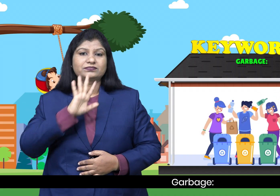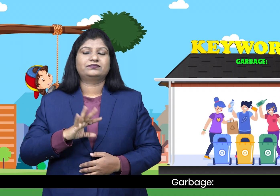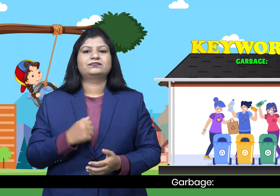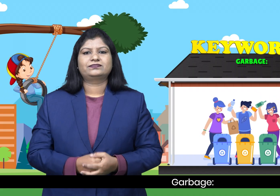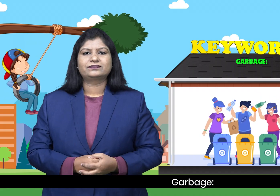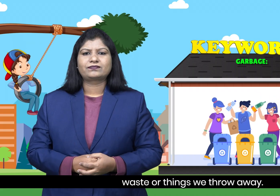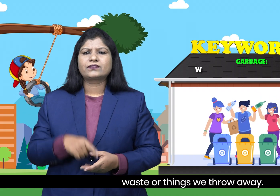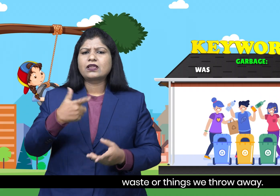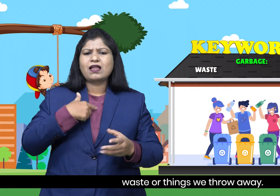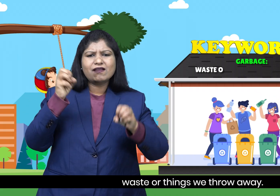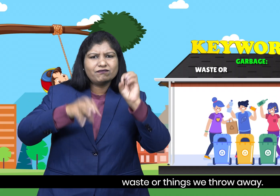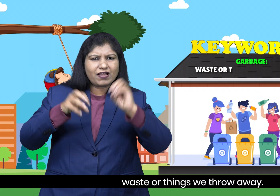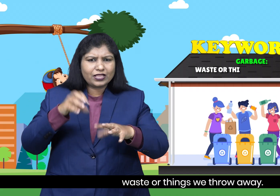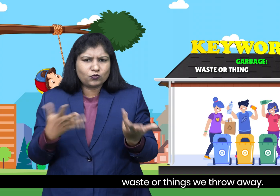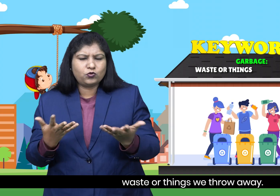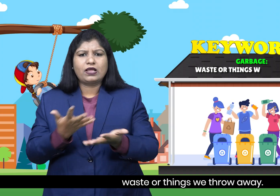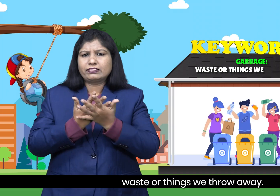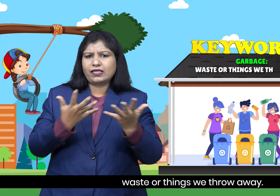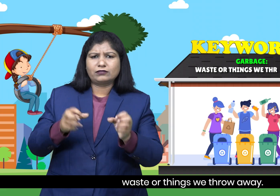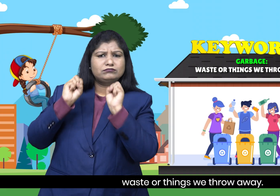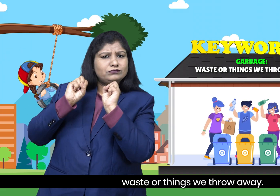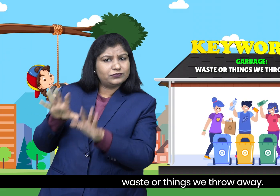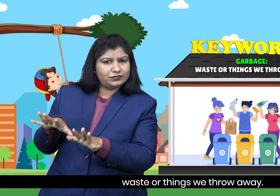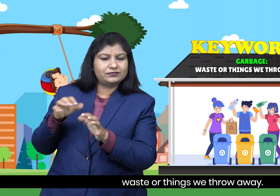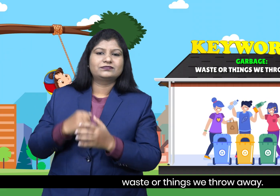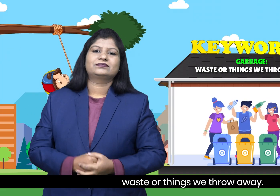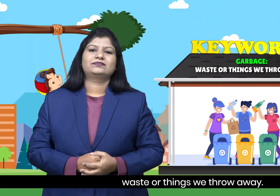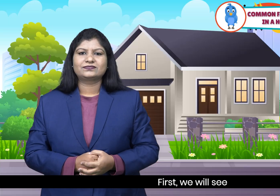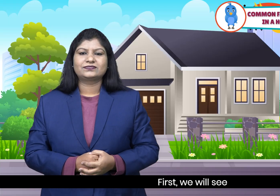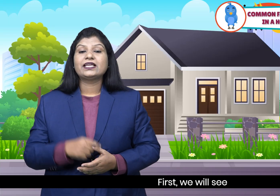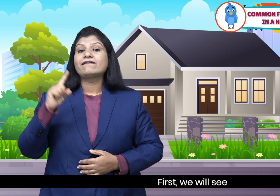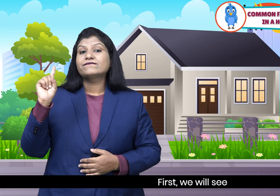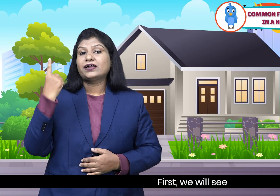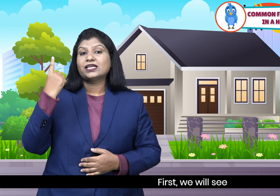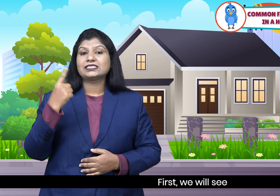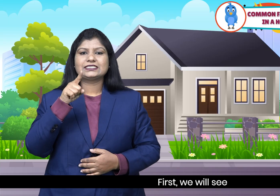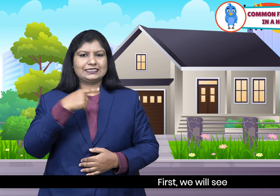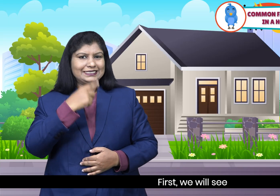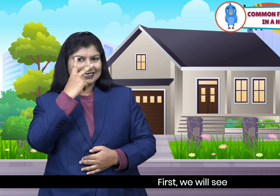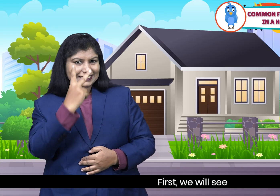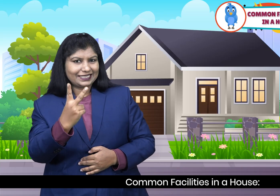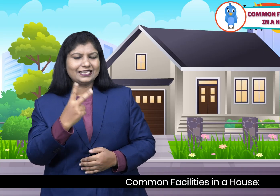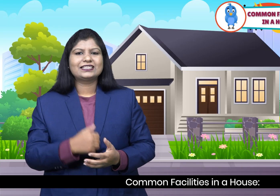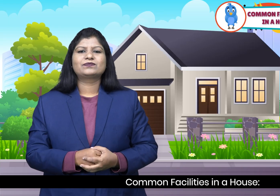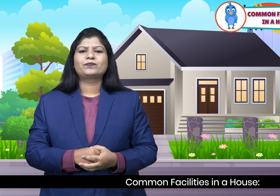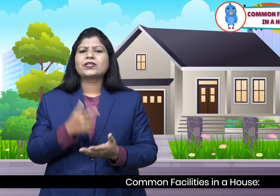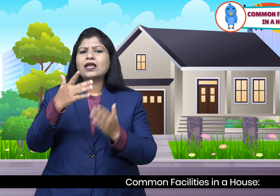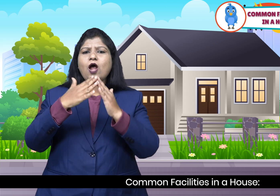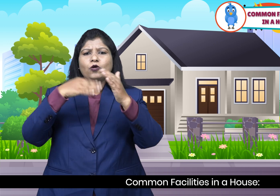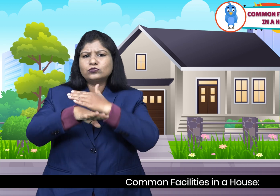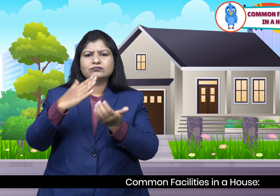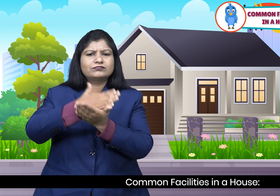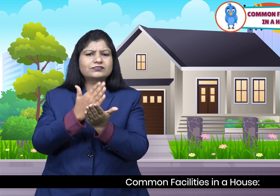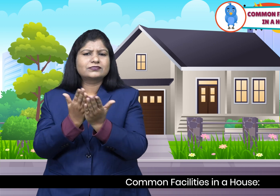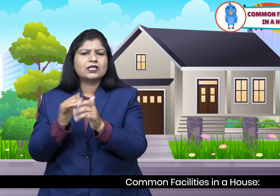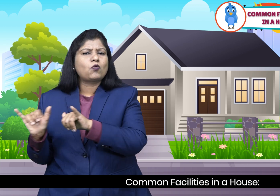Garbage. Waste or things we throw away. First, we will see common facilities